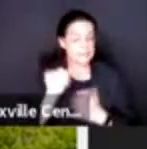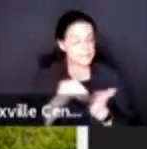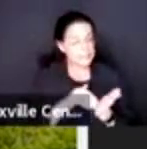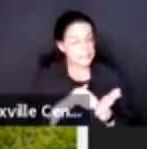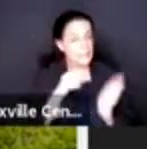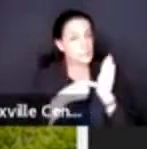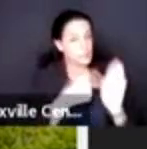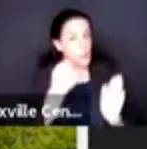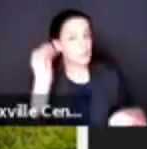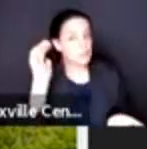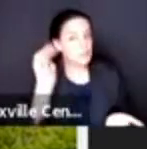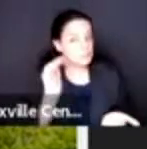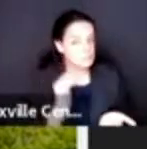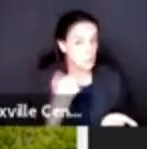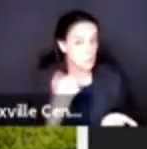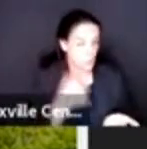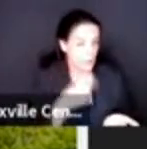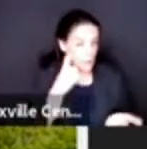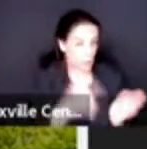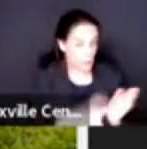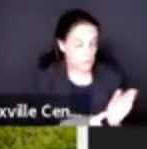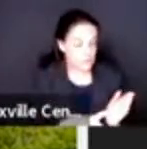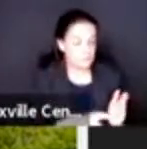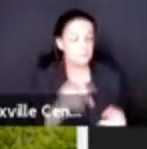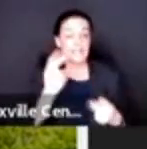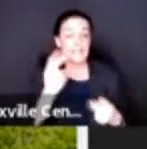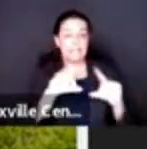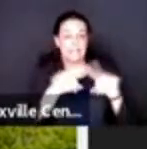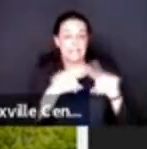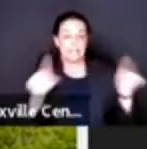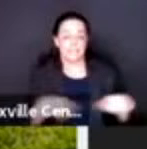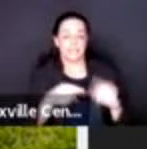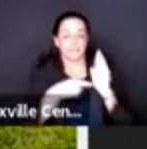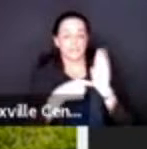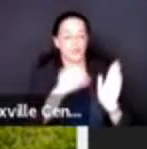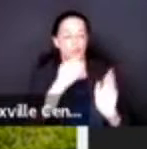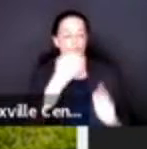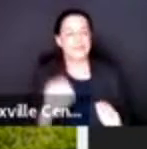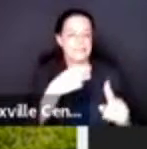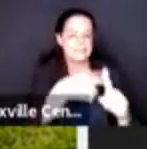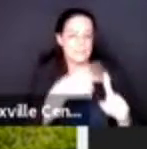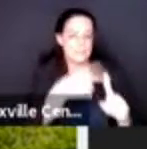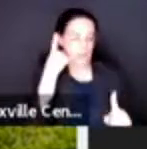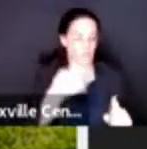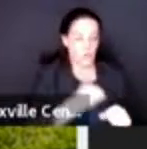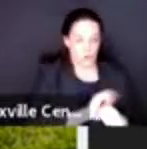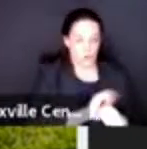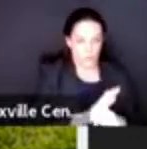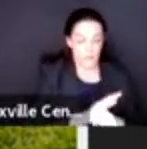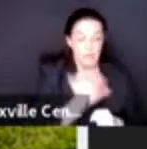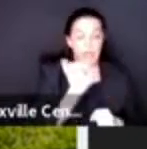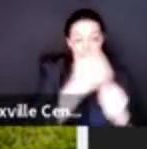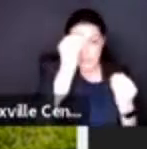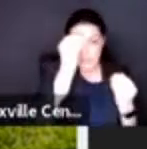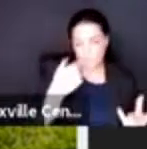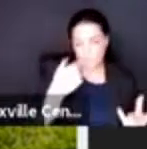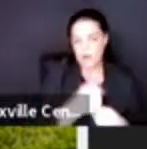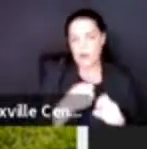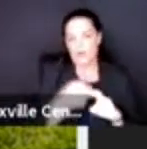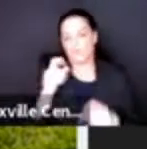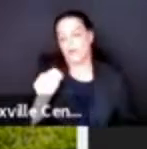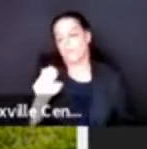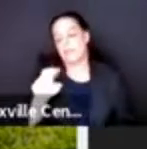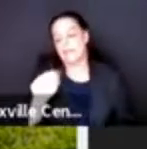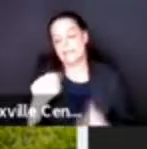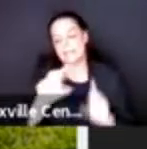seeing. The second chart shows the percent positive for COVID-19. This data is received from the Tennessee Department of